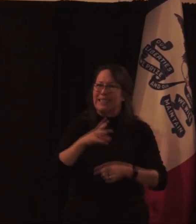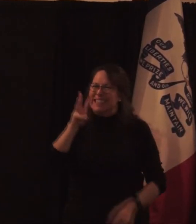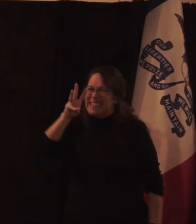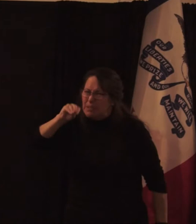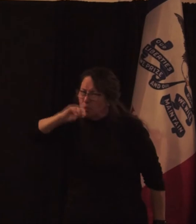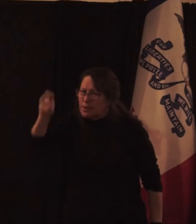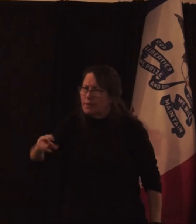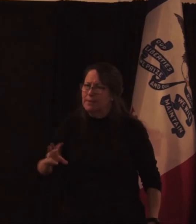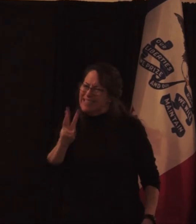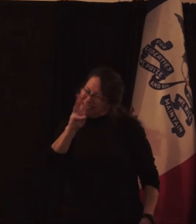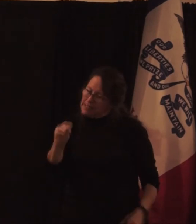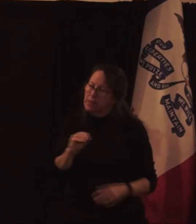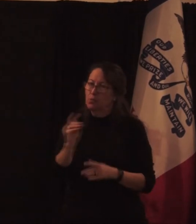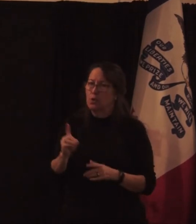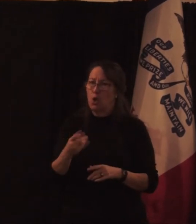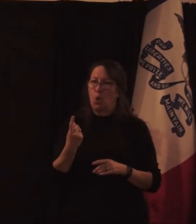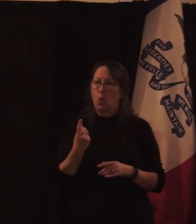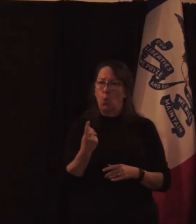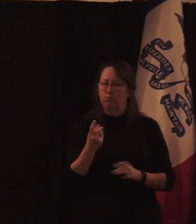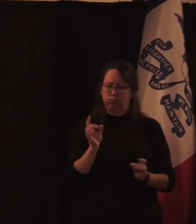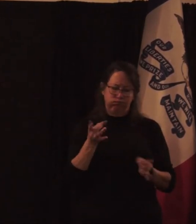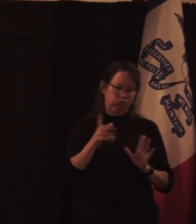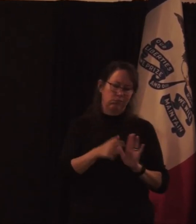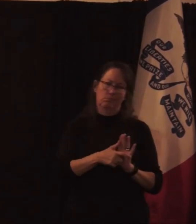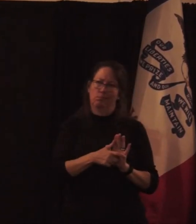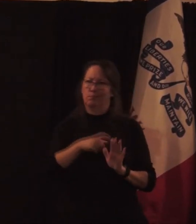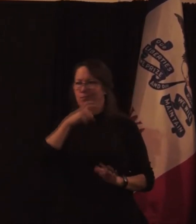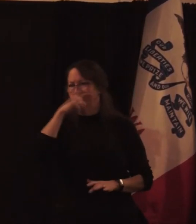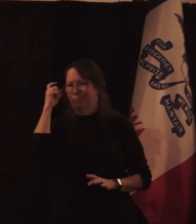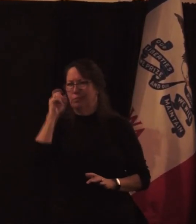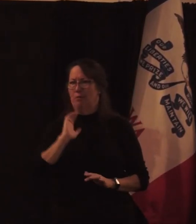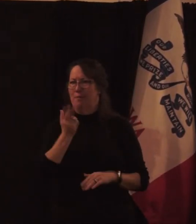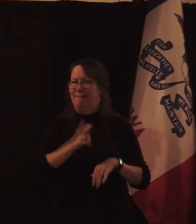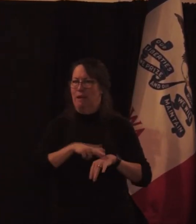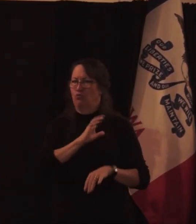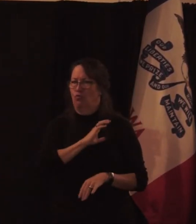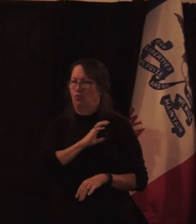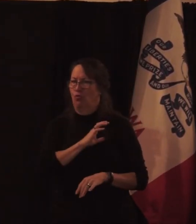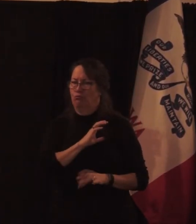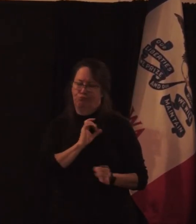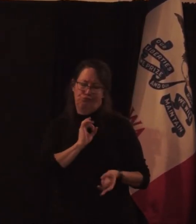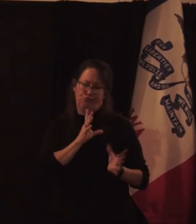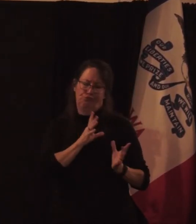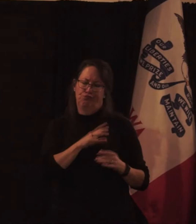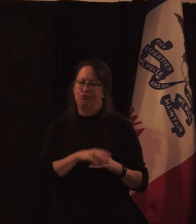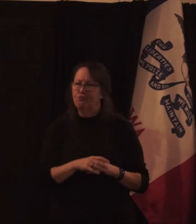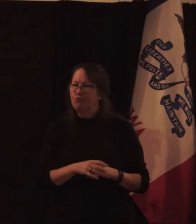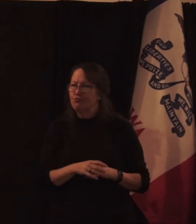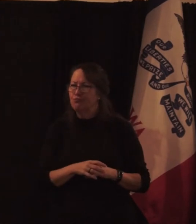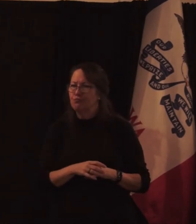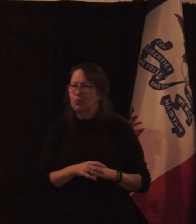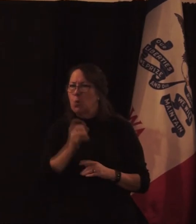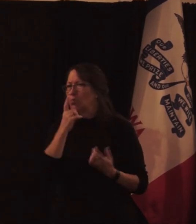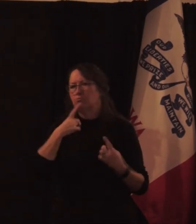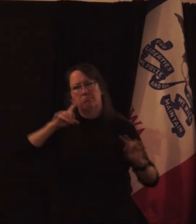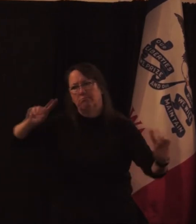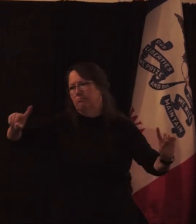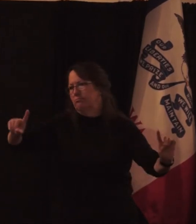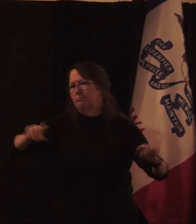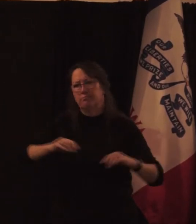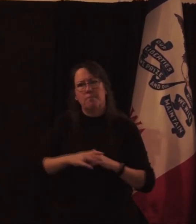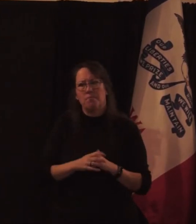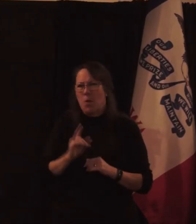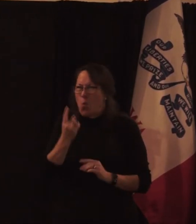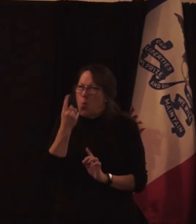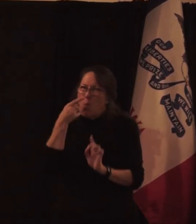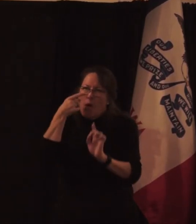60%. That's a blot on our national character. We have just not accomplished